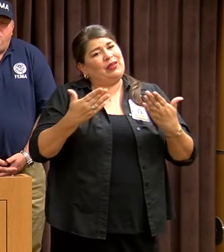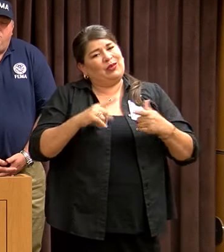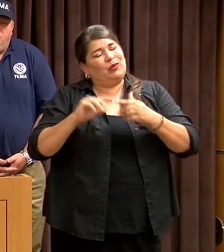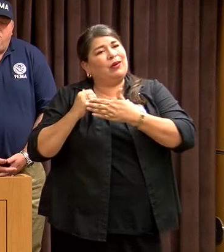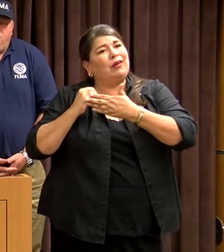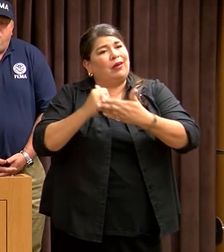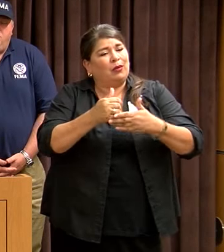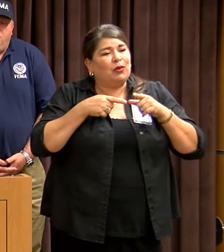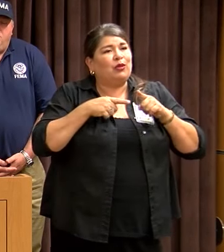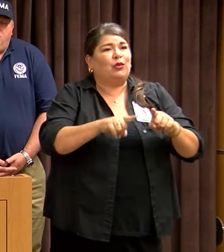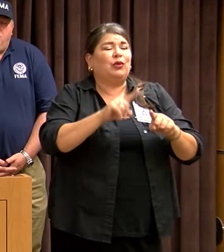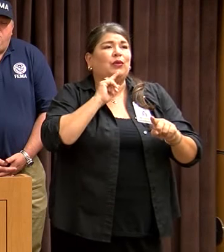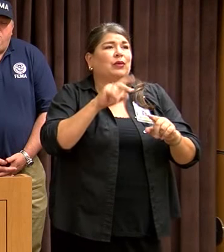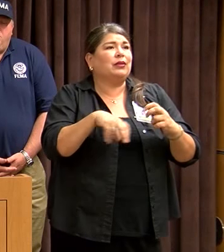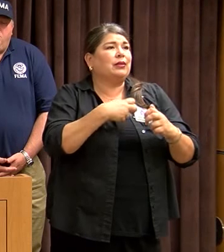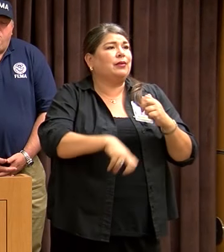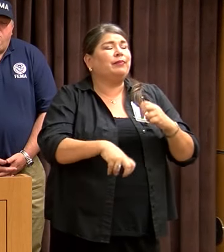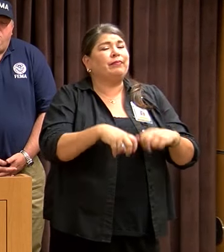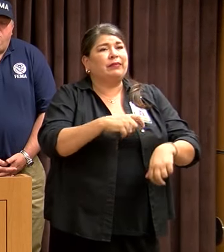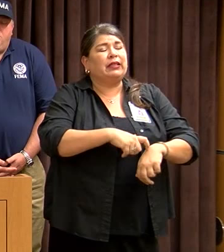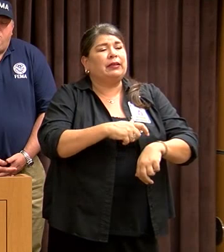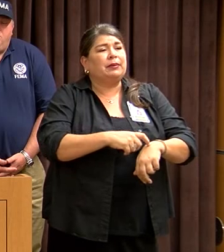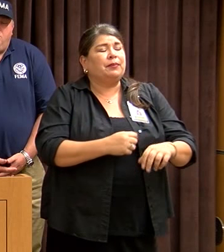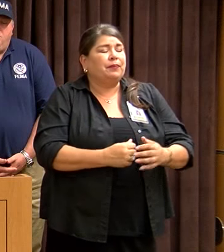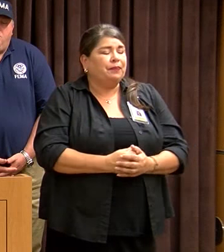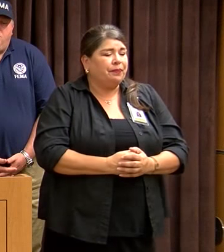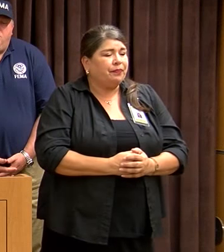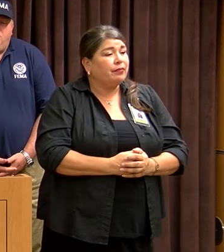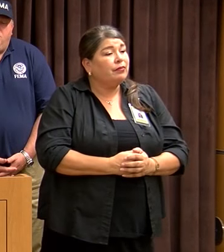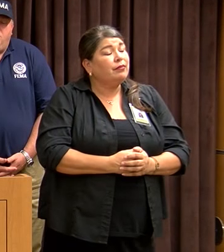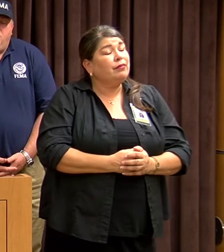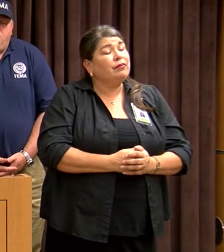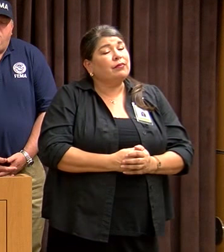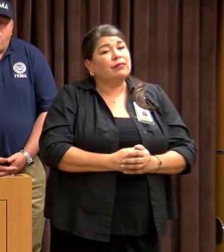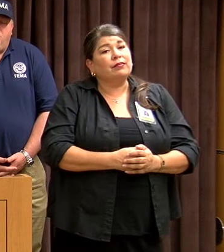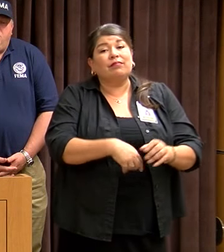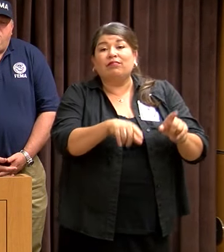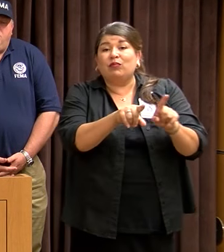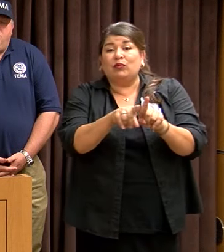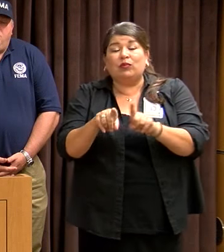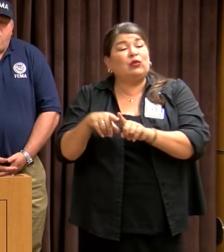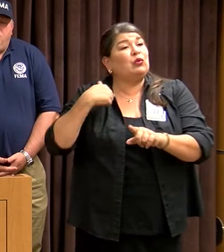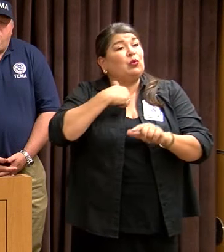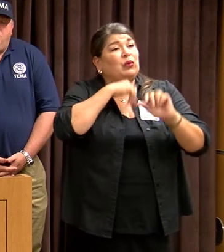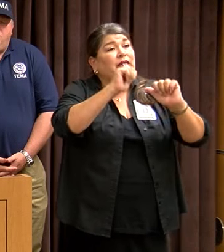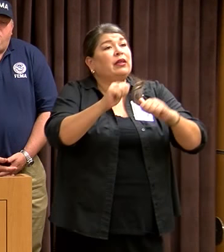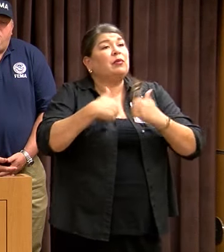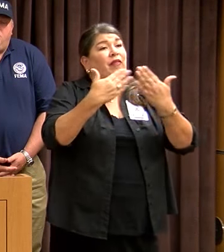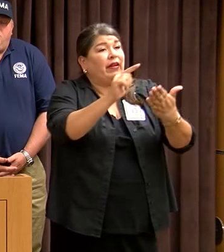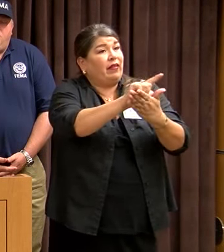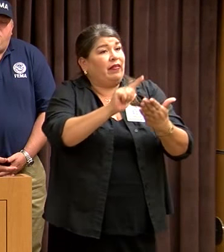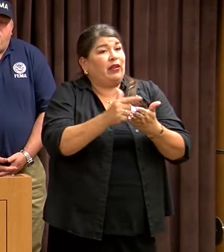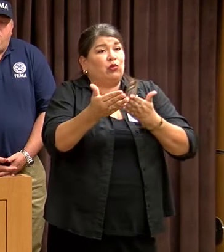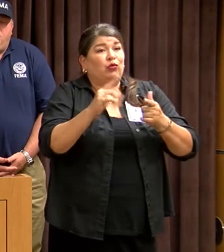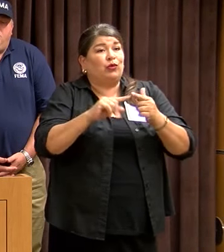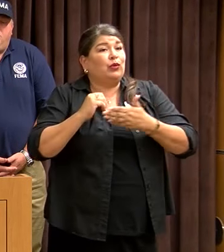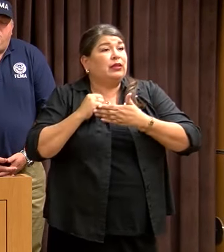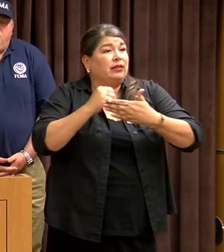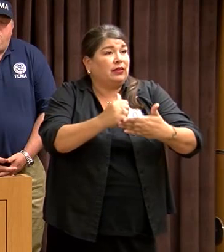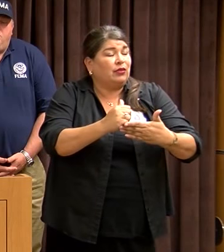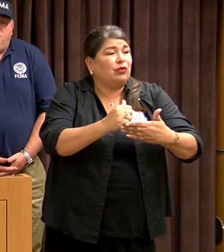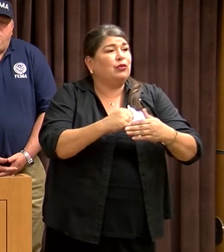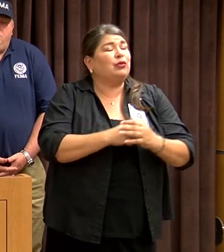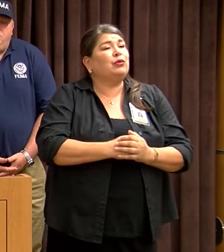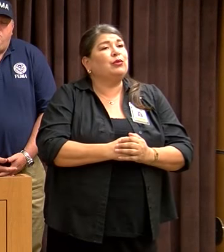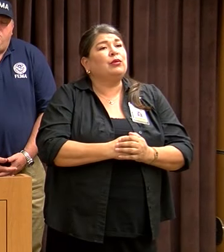these very difficult times. And also, we can provide legal services to assist you. And also, as we talk about the